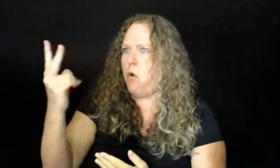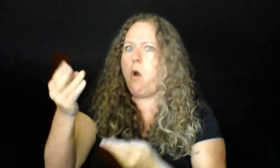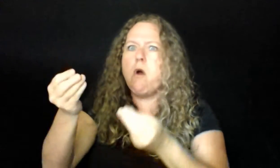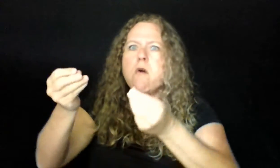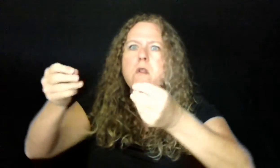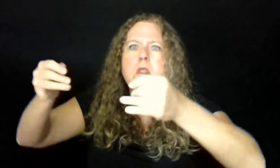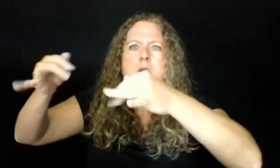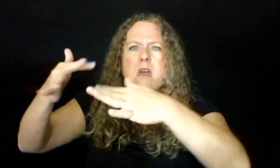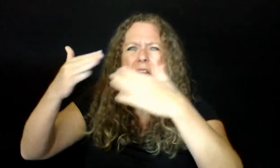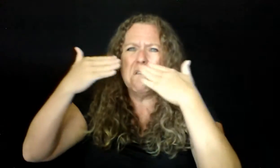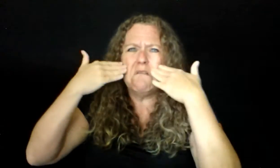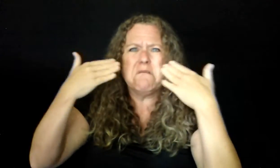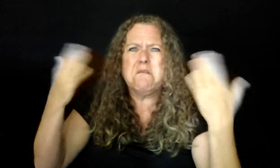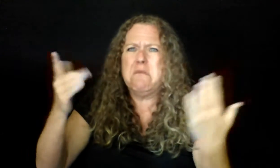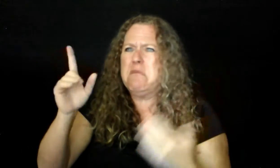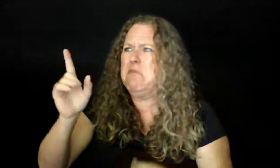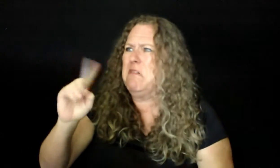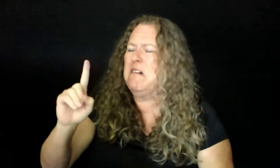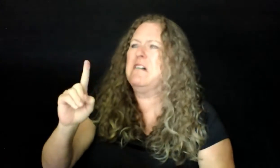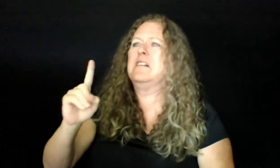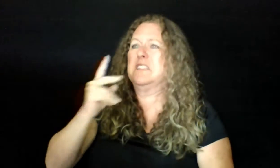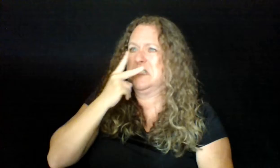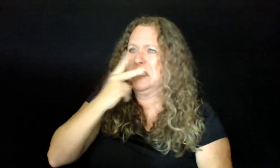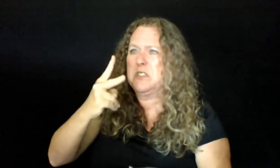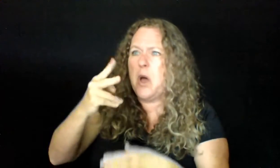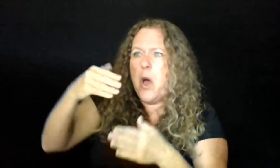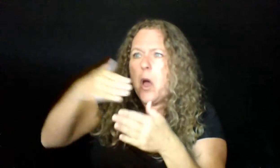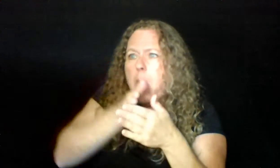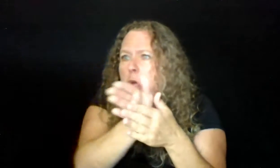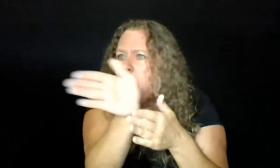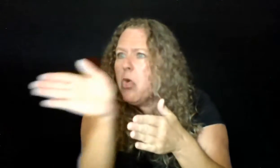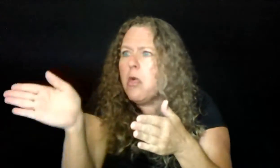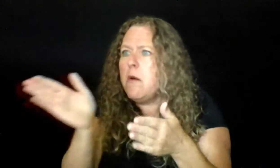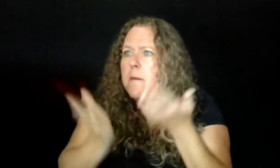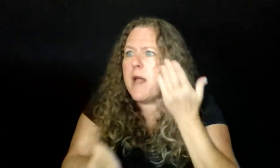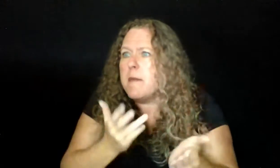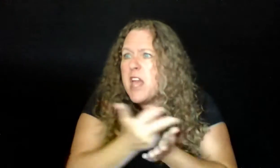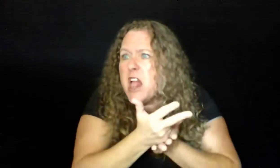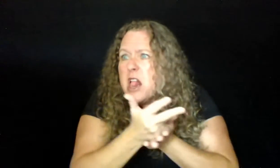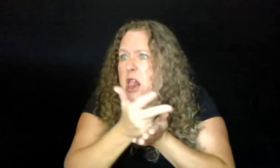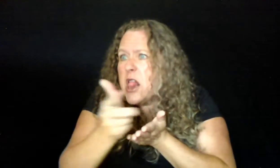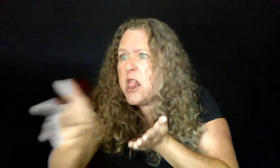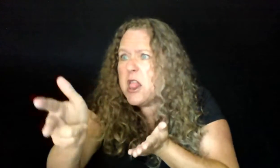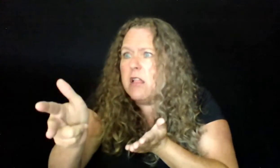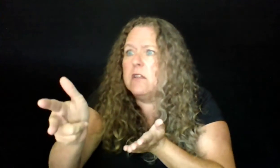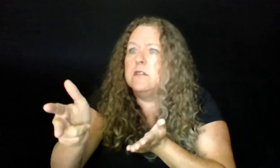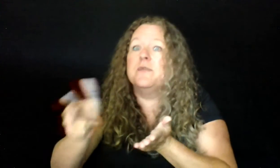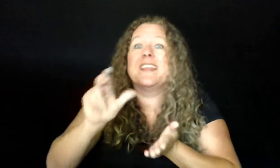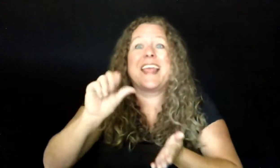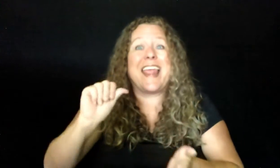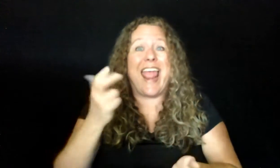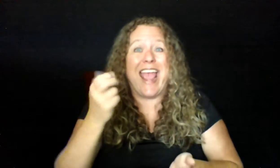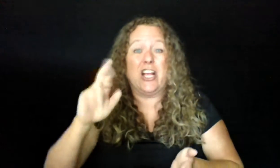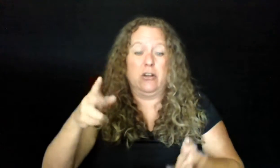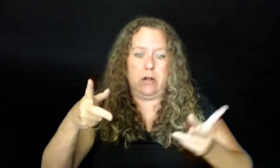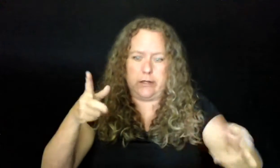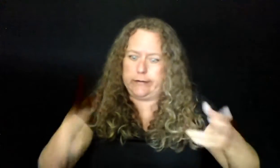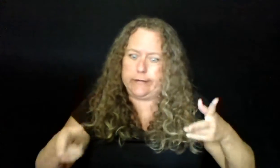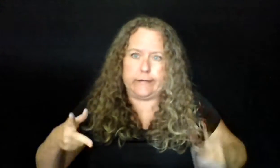with a sandy beach, where they decided to run the ship aground if they could. Cutting loose the anchors, they left them in the sea and at the same